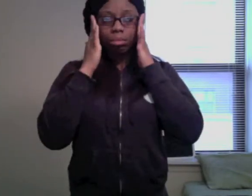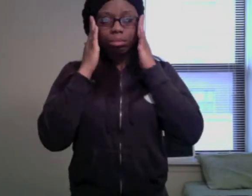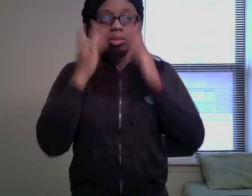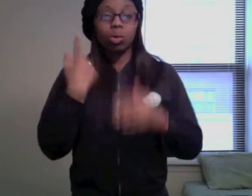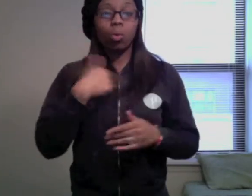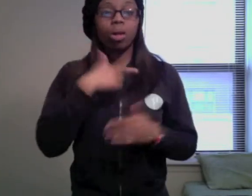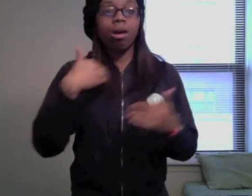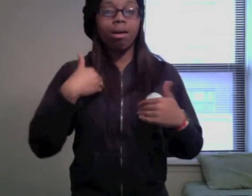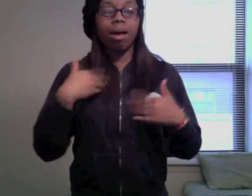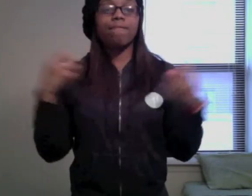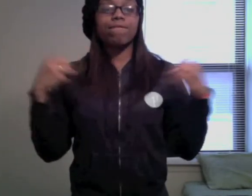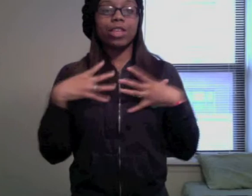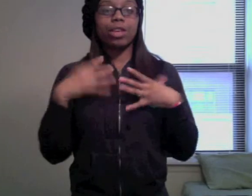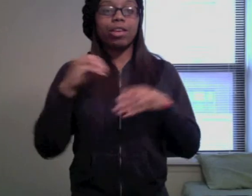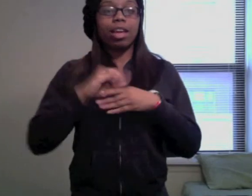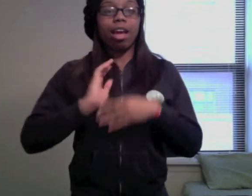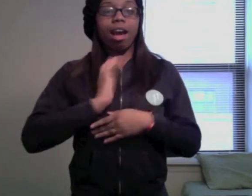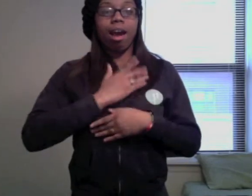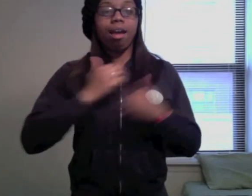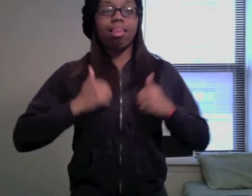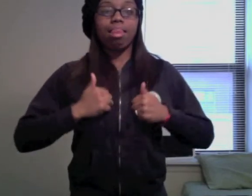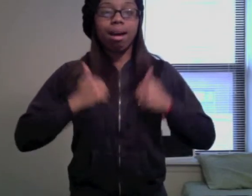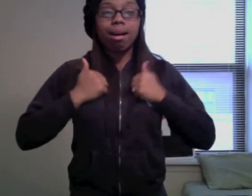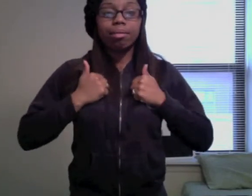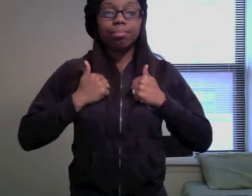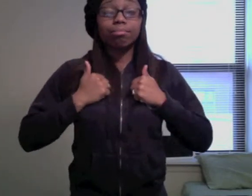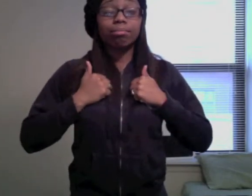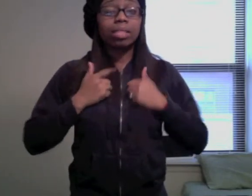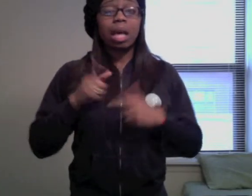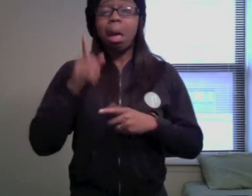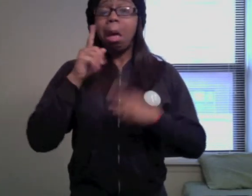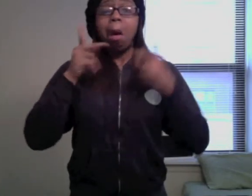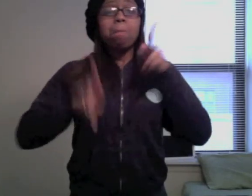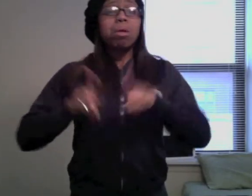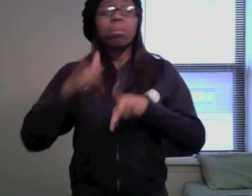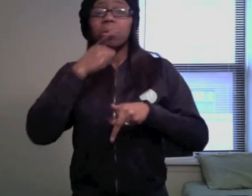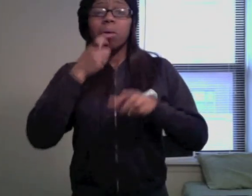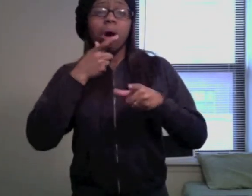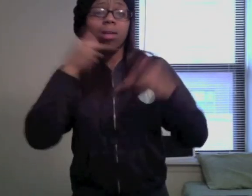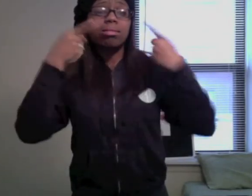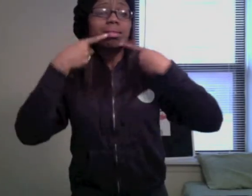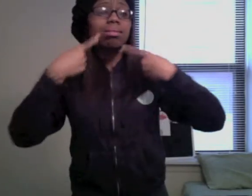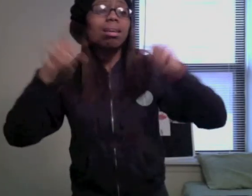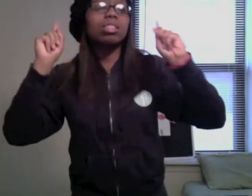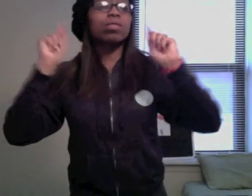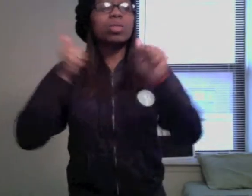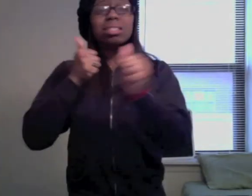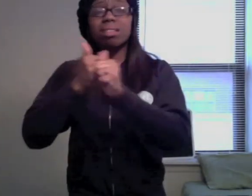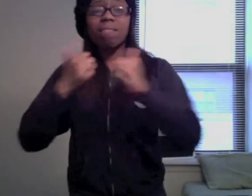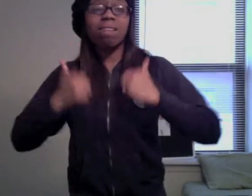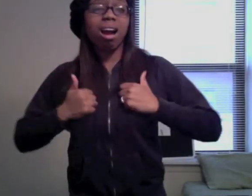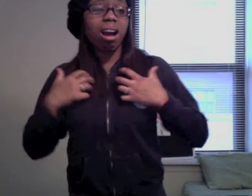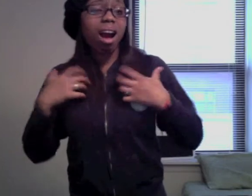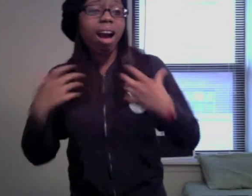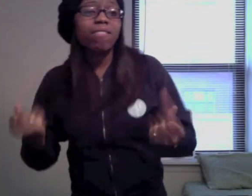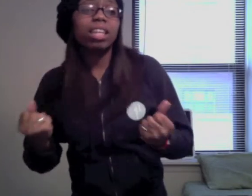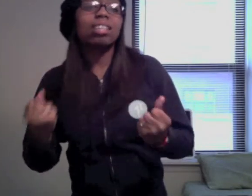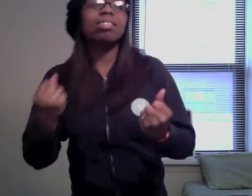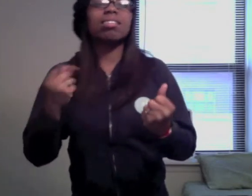our lives. Even the people who are very successful and self-confident, who are out there making their dreams a